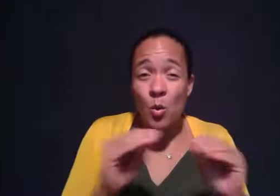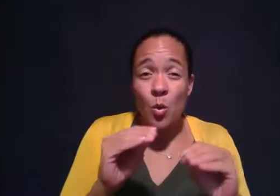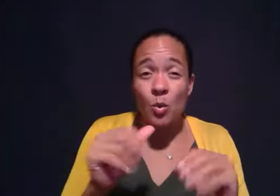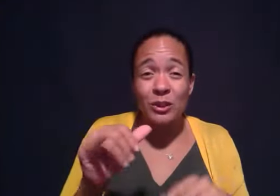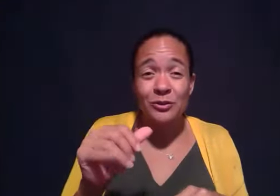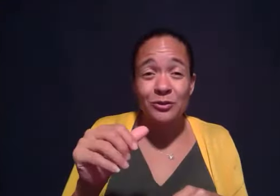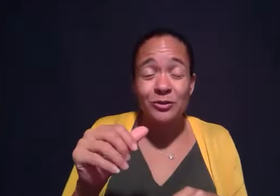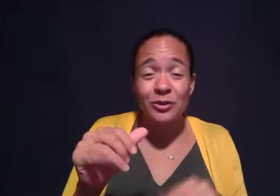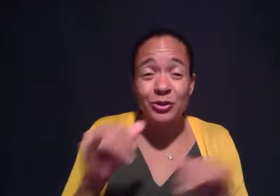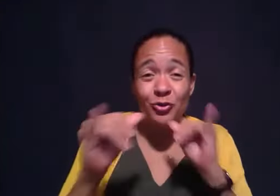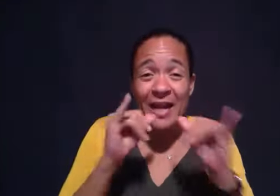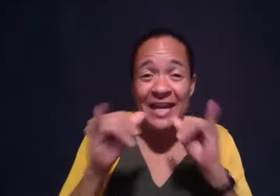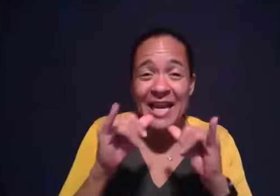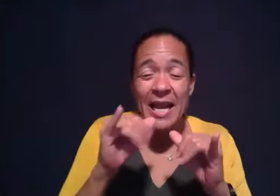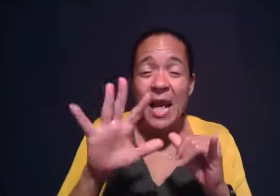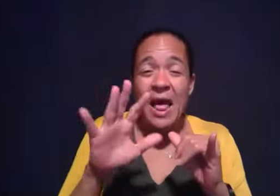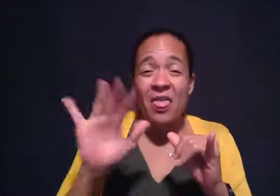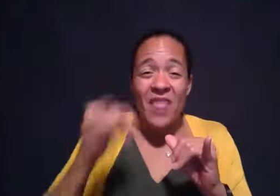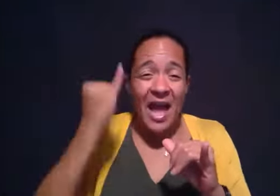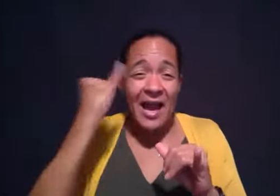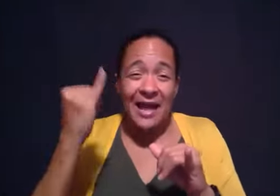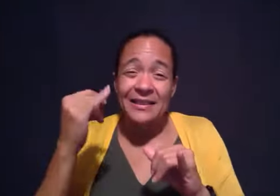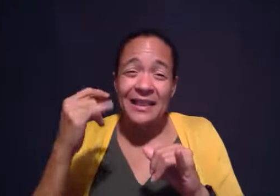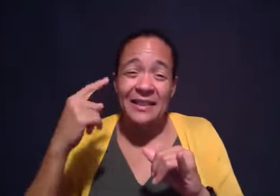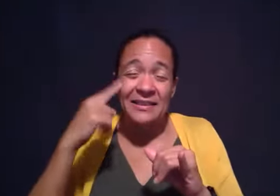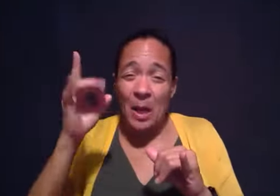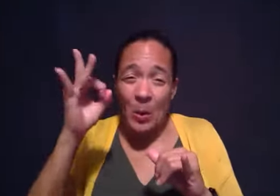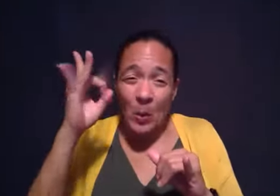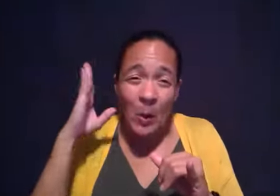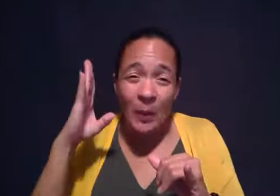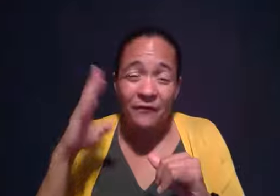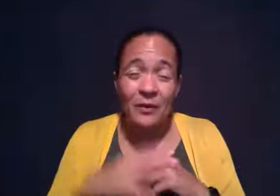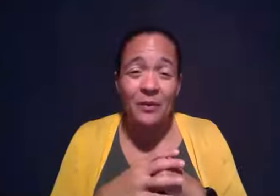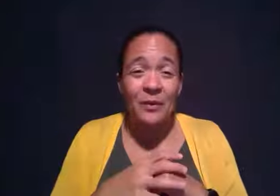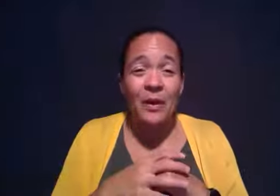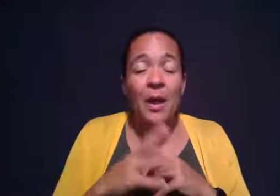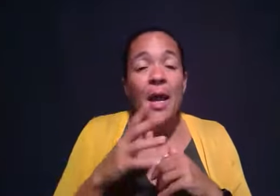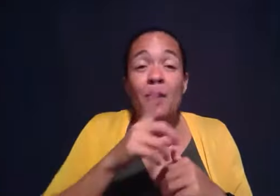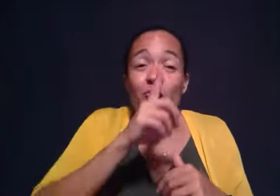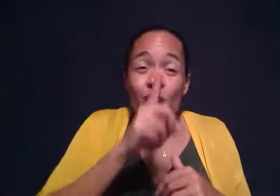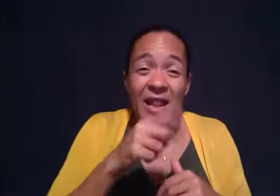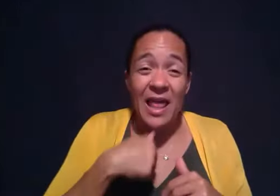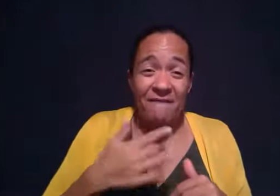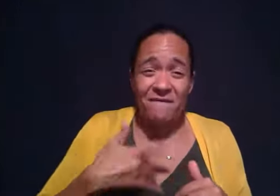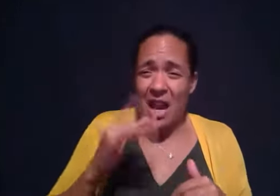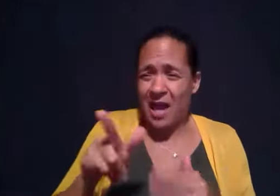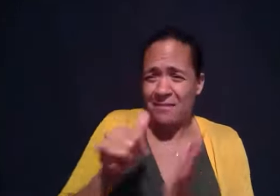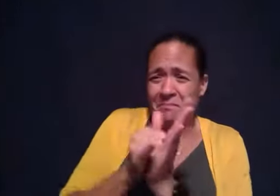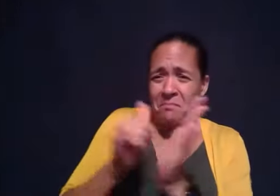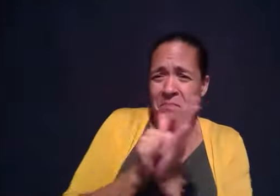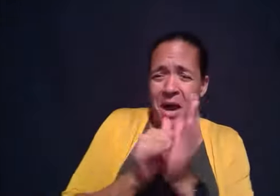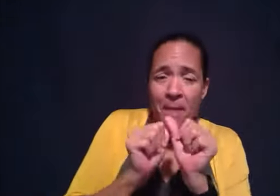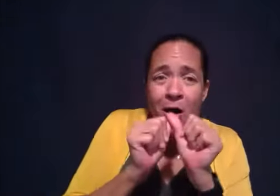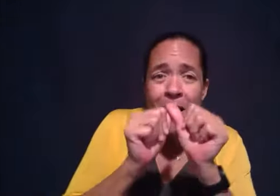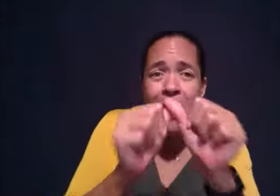sounded. As a matter of fact, the less possible that idea sounded. And so I would